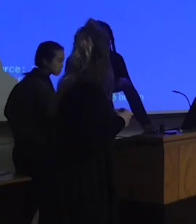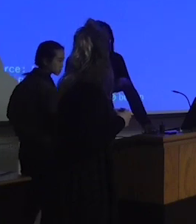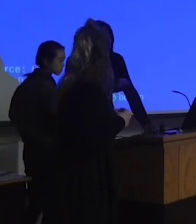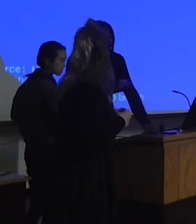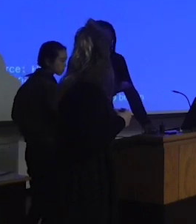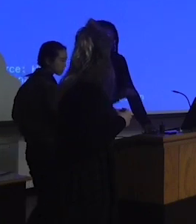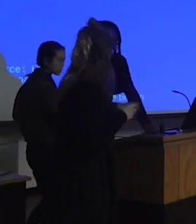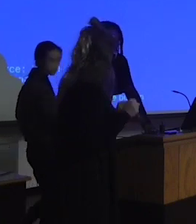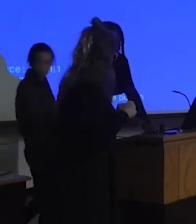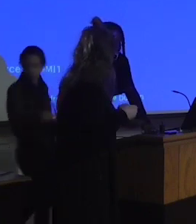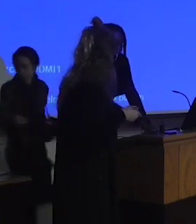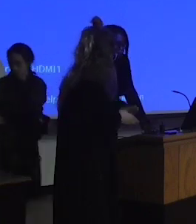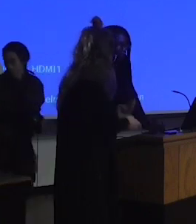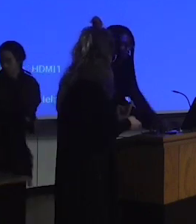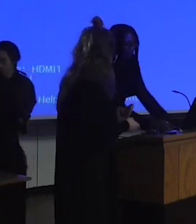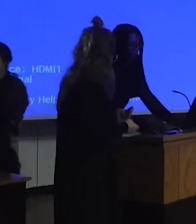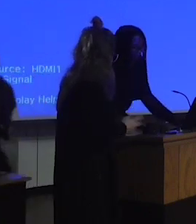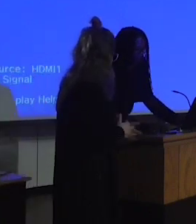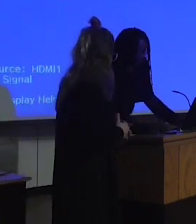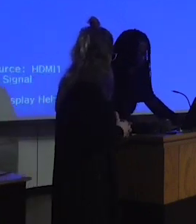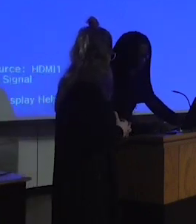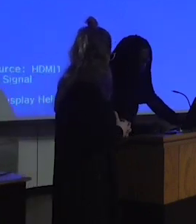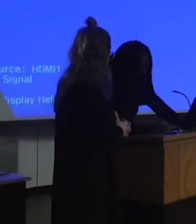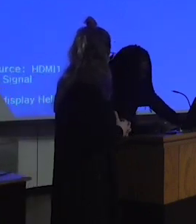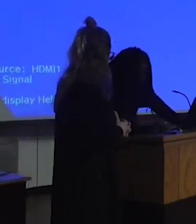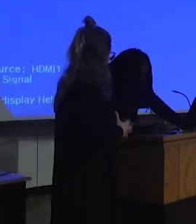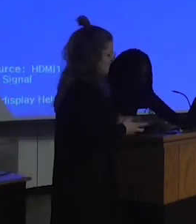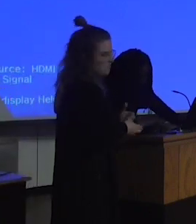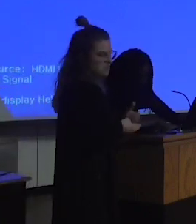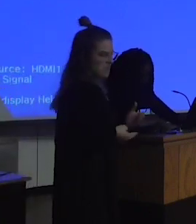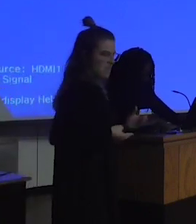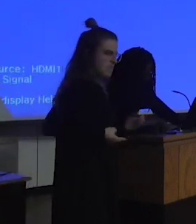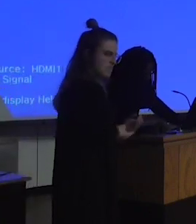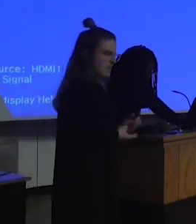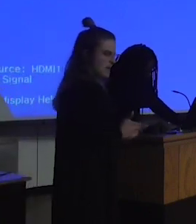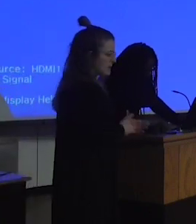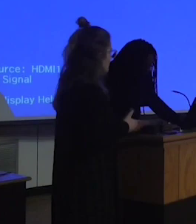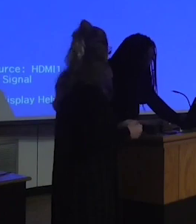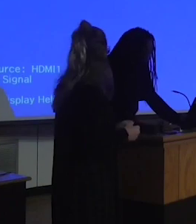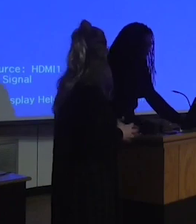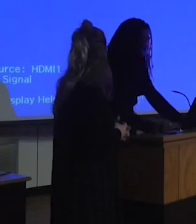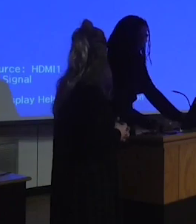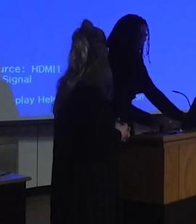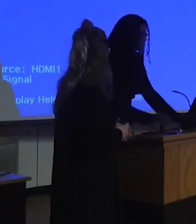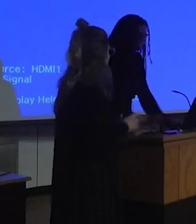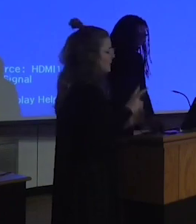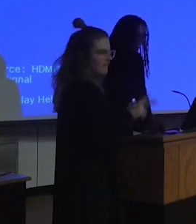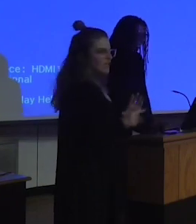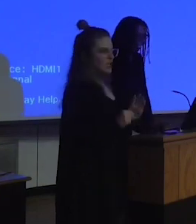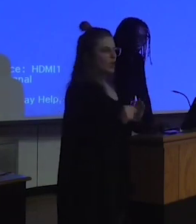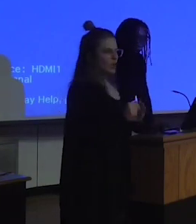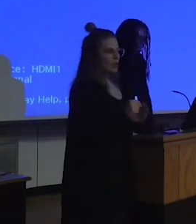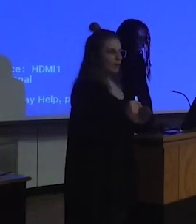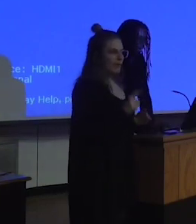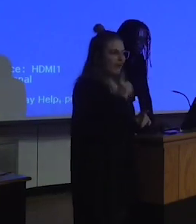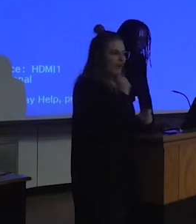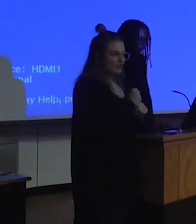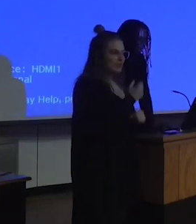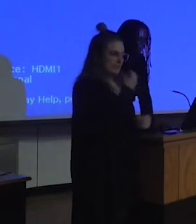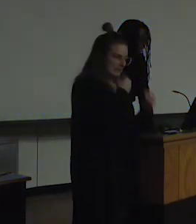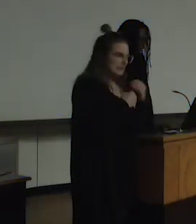Let's put it back in again. It's a video of this guy actually eating like